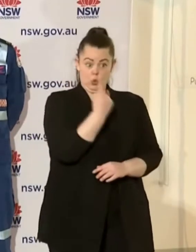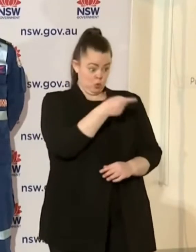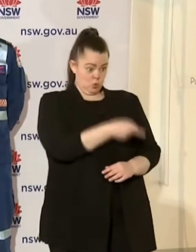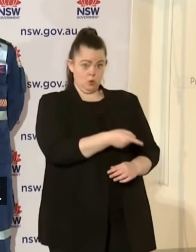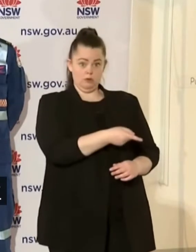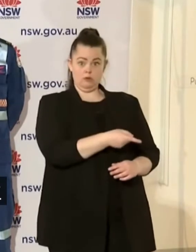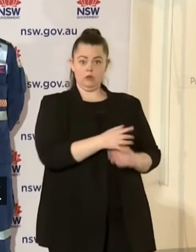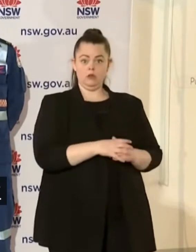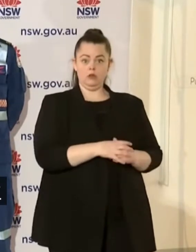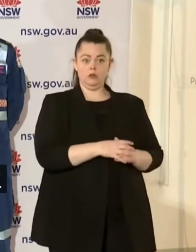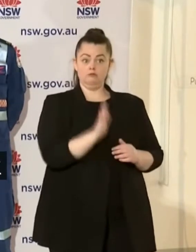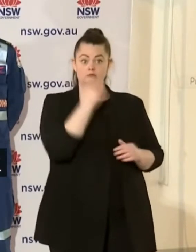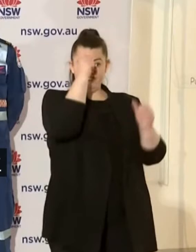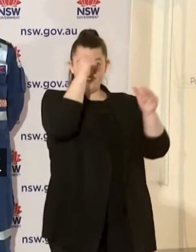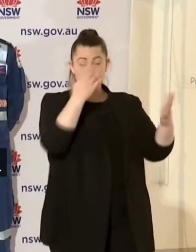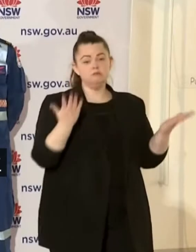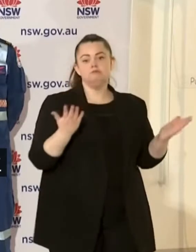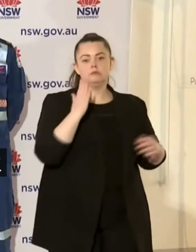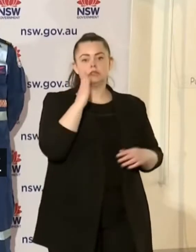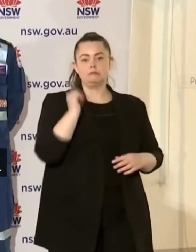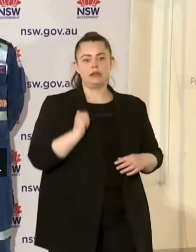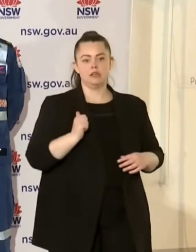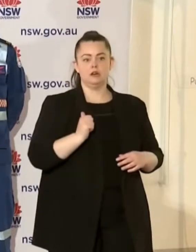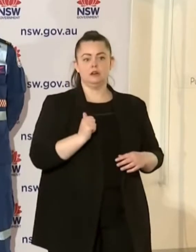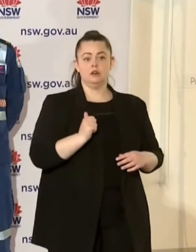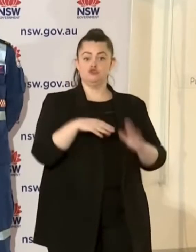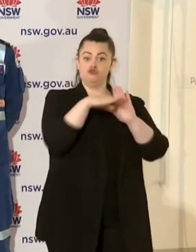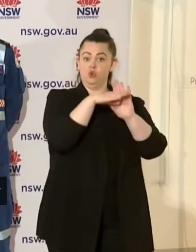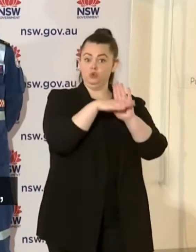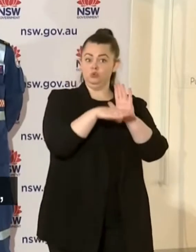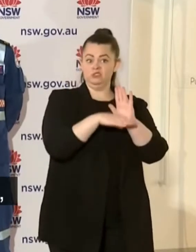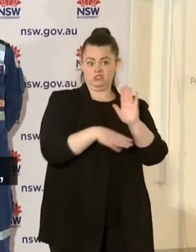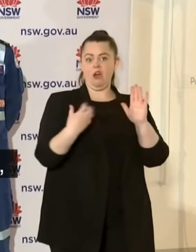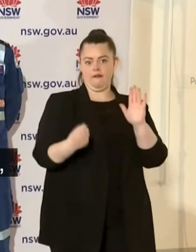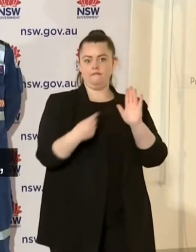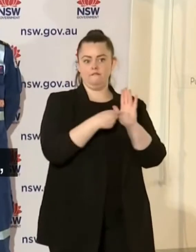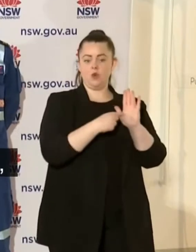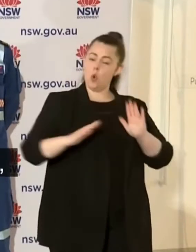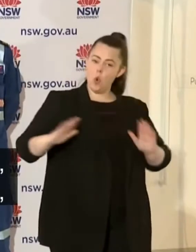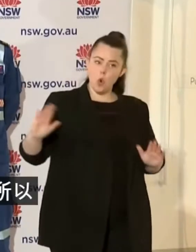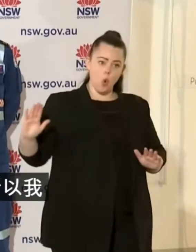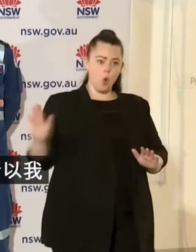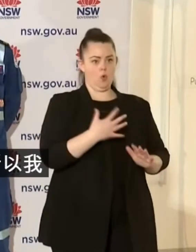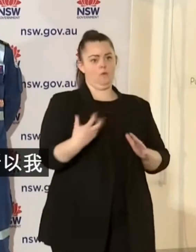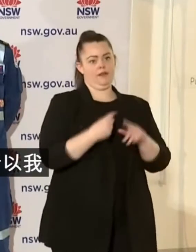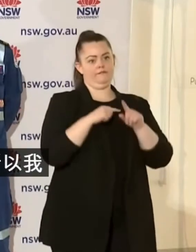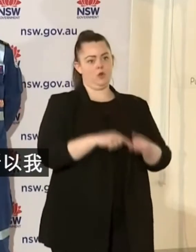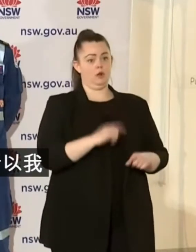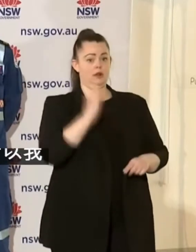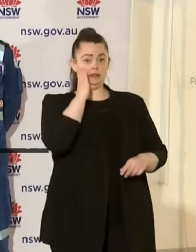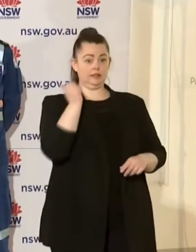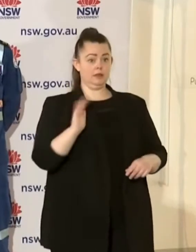whatever station you have in life, there are orders done. Nobody likes having to do these orders, but it's to keep everybody safe. And so I just say